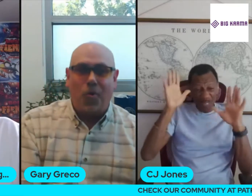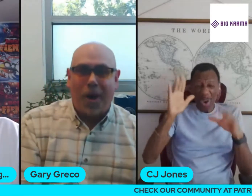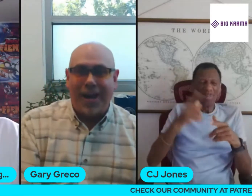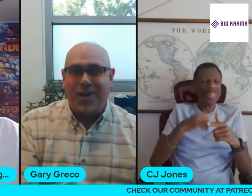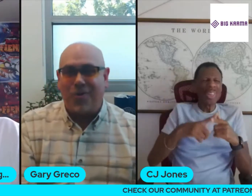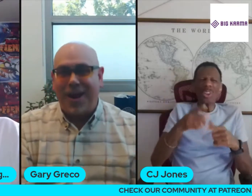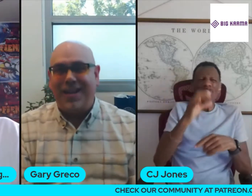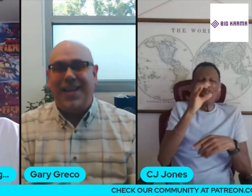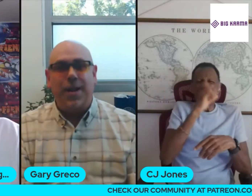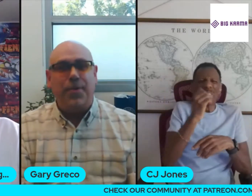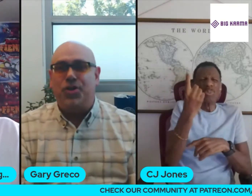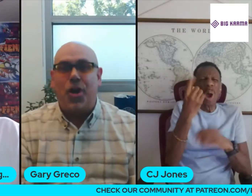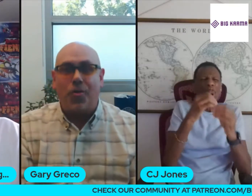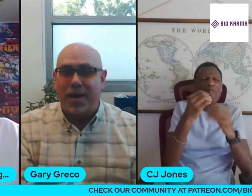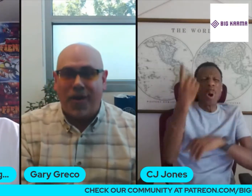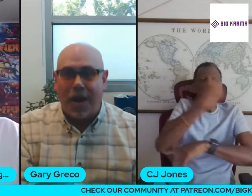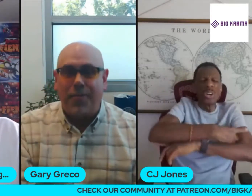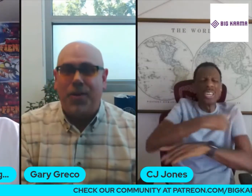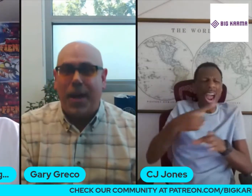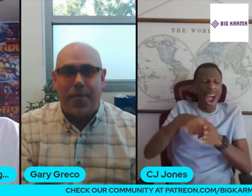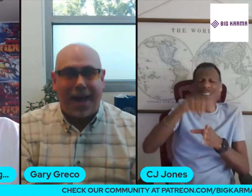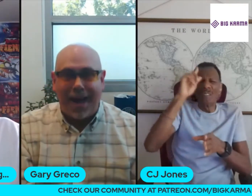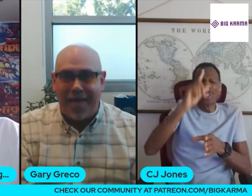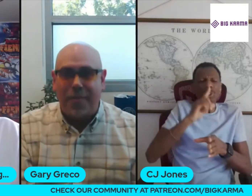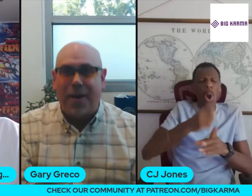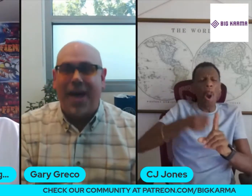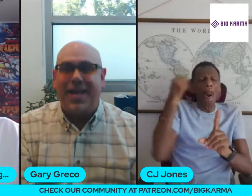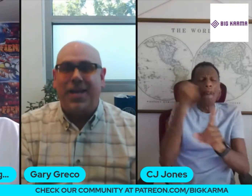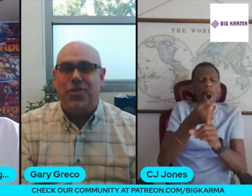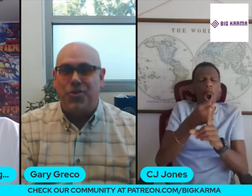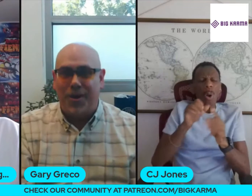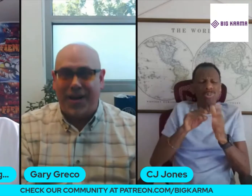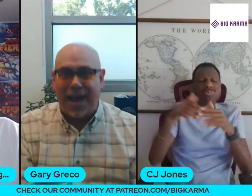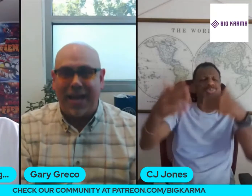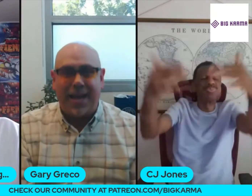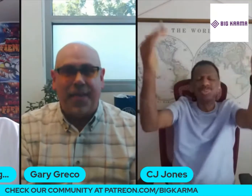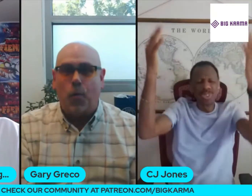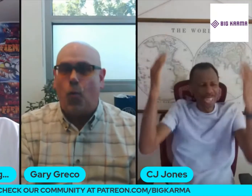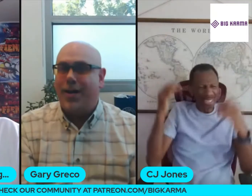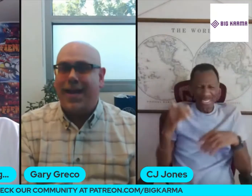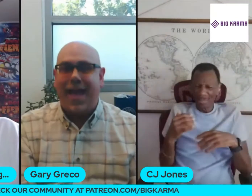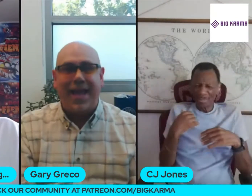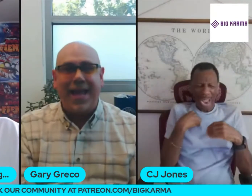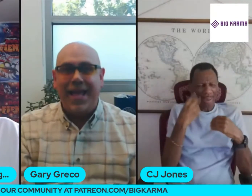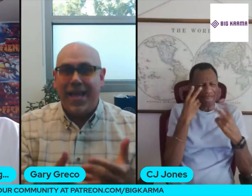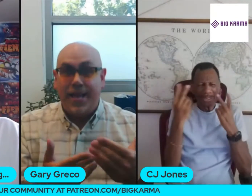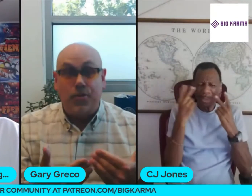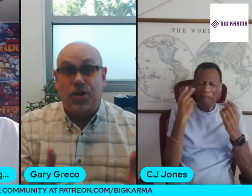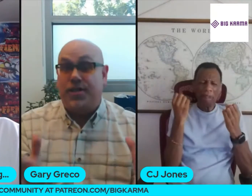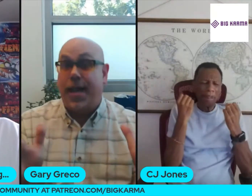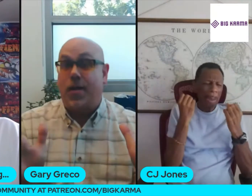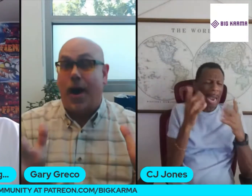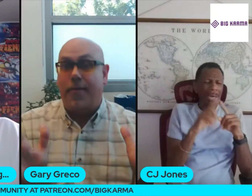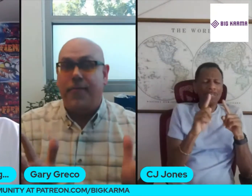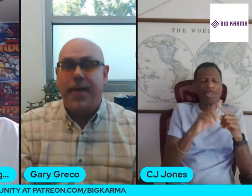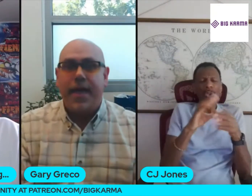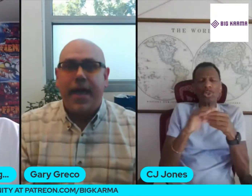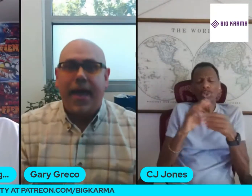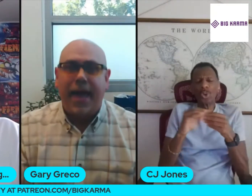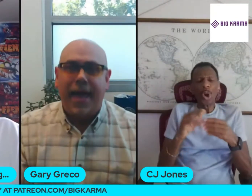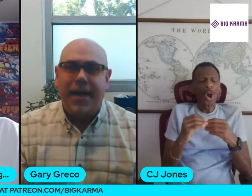you don't ride correctly, but you don't give up. You get back on the bike and you do it again. And then one day you just take